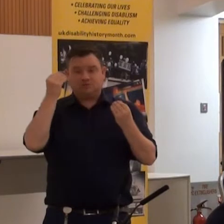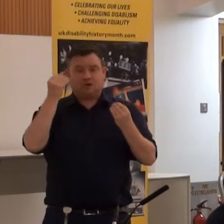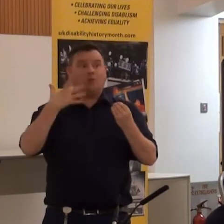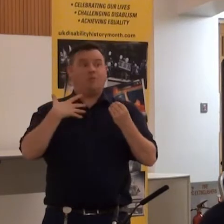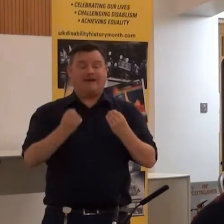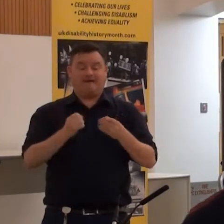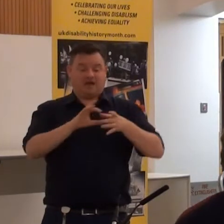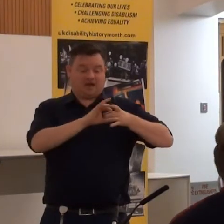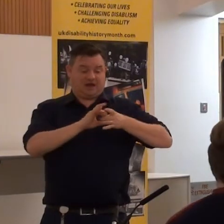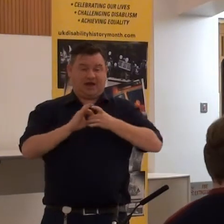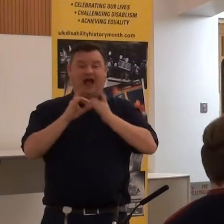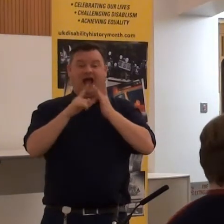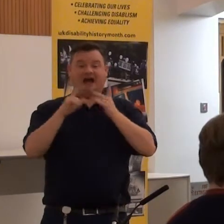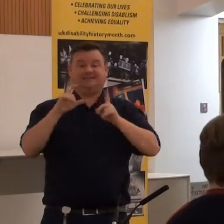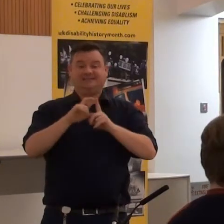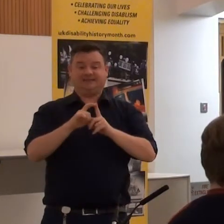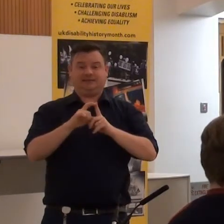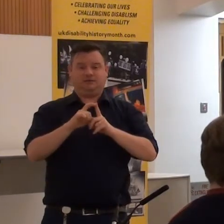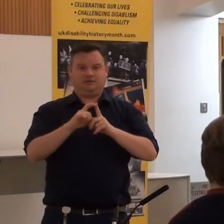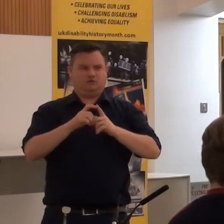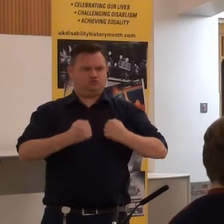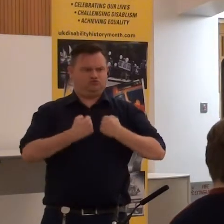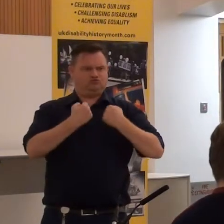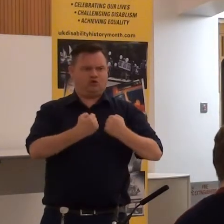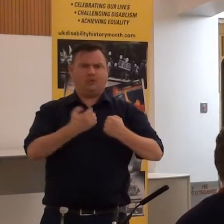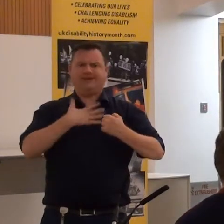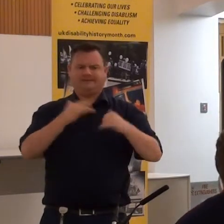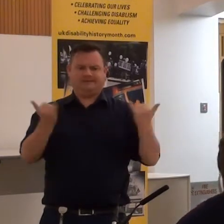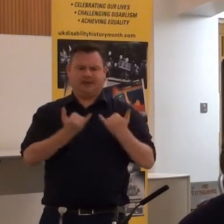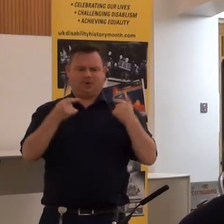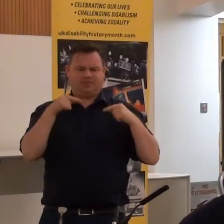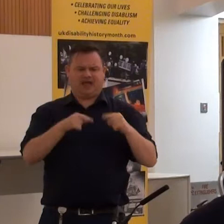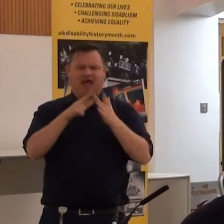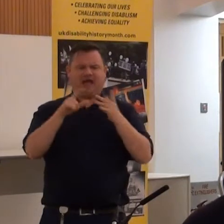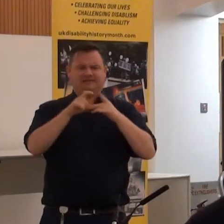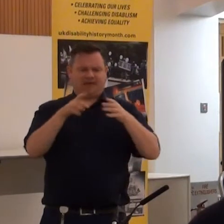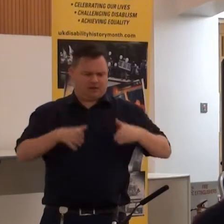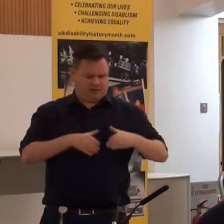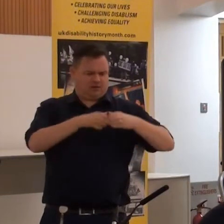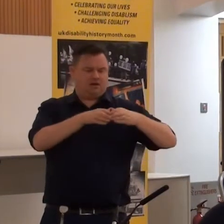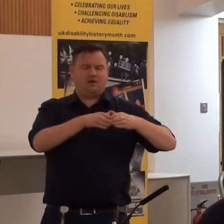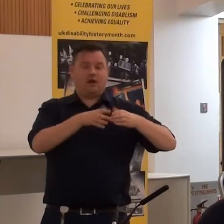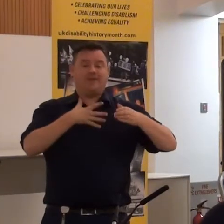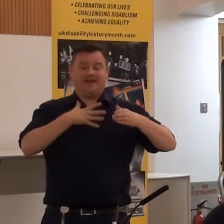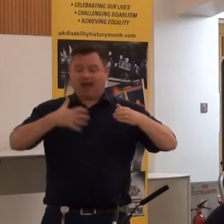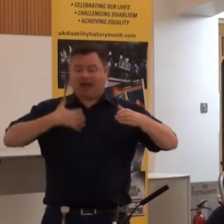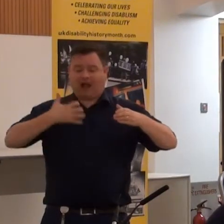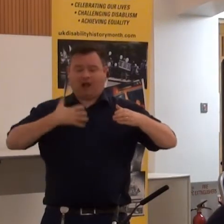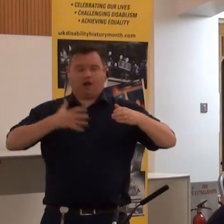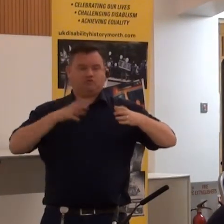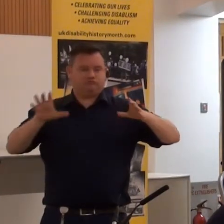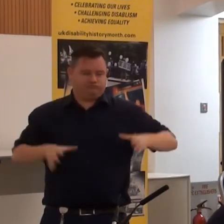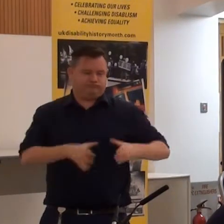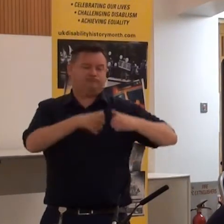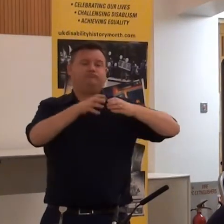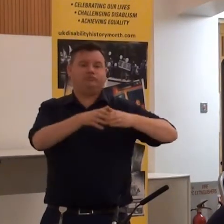collective identity. And we need to sort of celebrate that identity, but we also need to harvest that anger so we